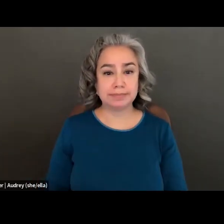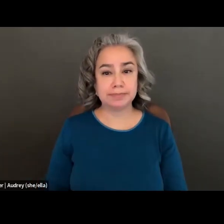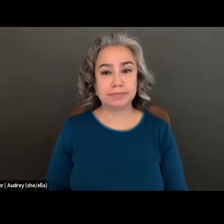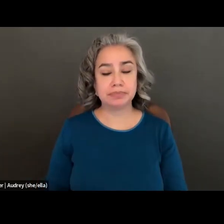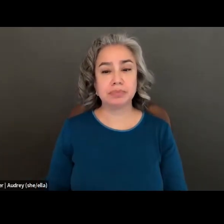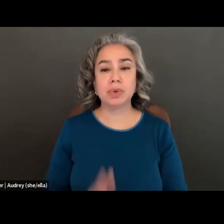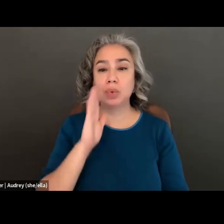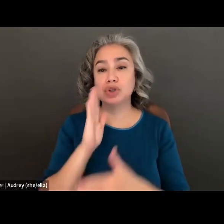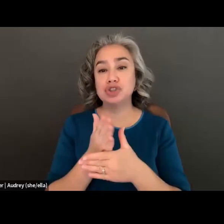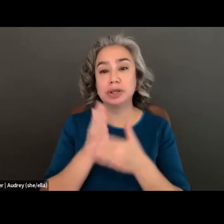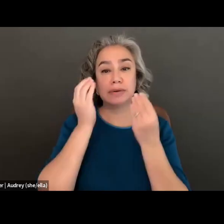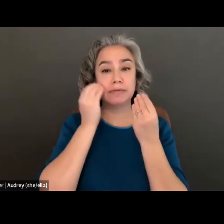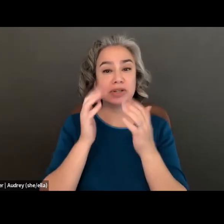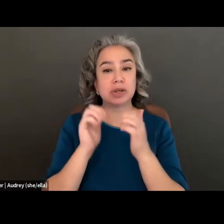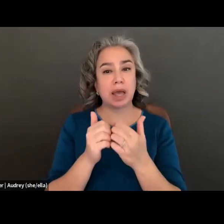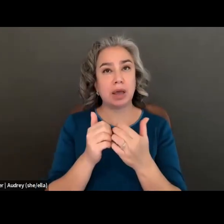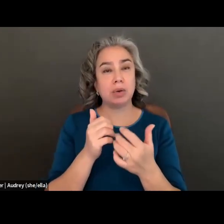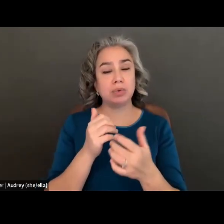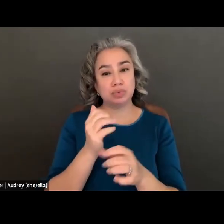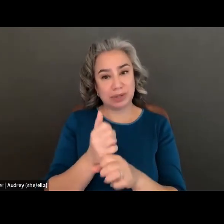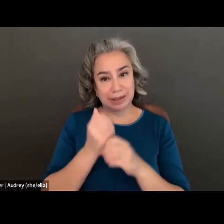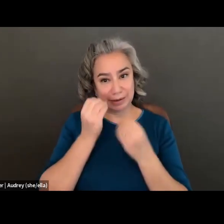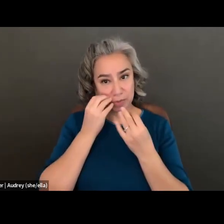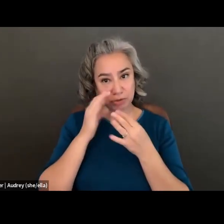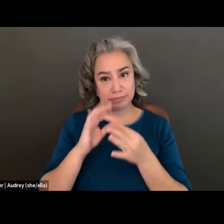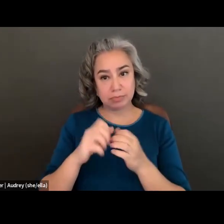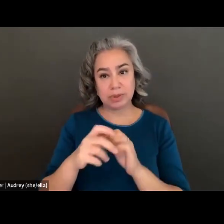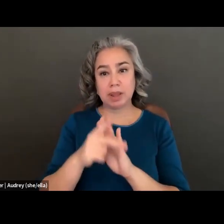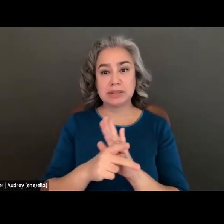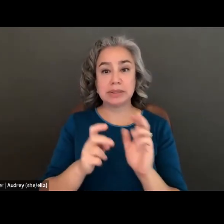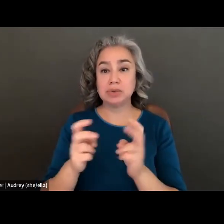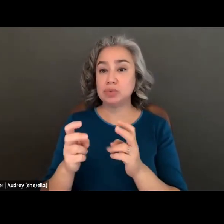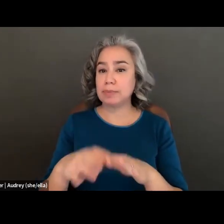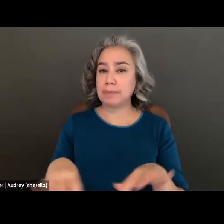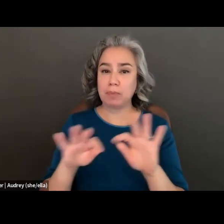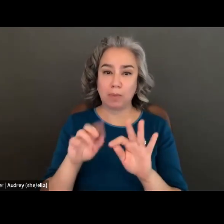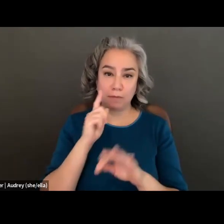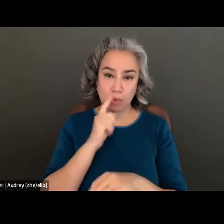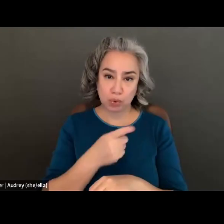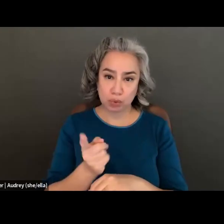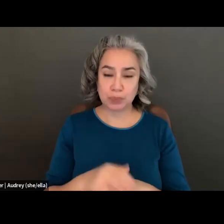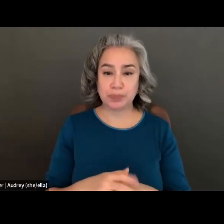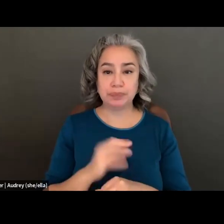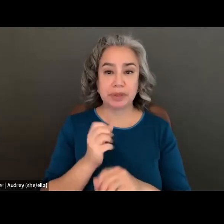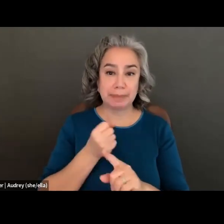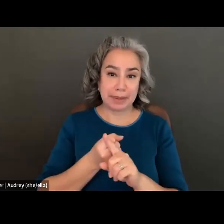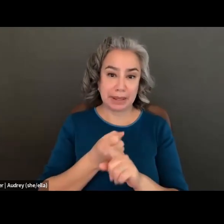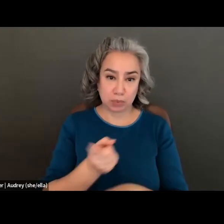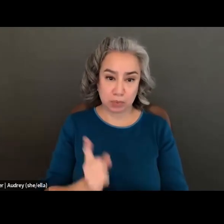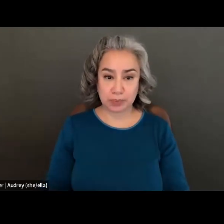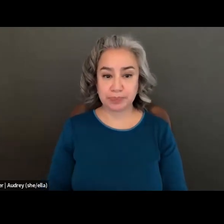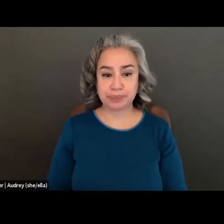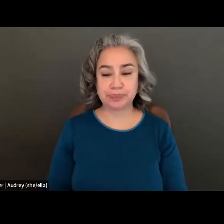We'll share information about how to get information about policy issues that are important to you and that impact you.